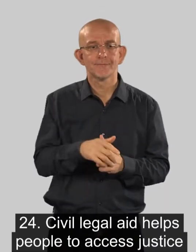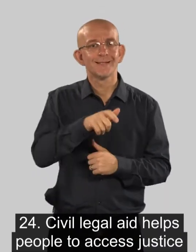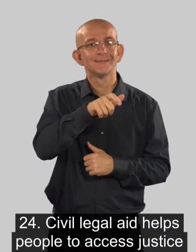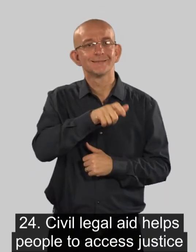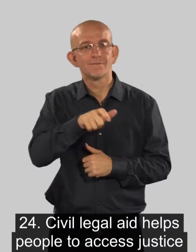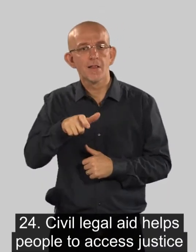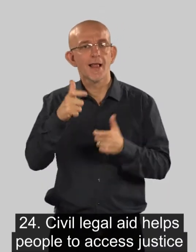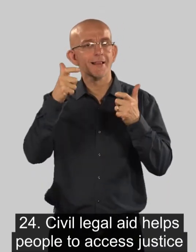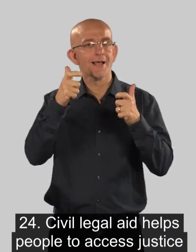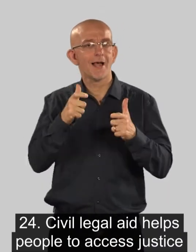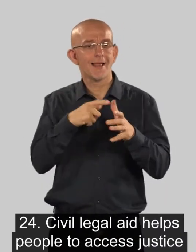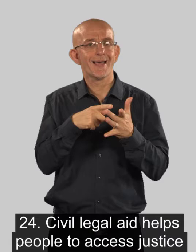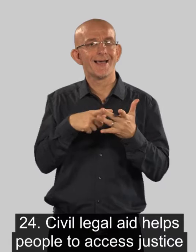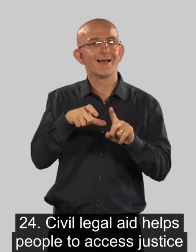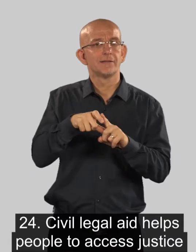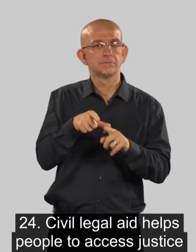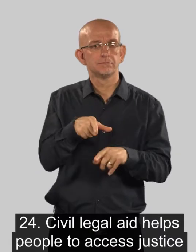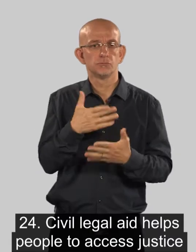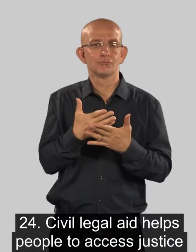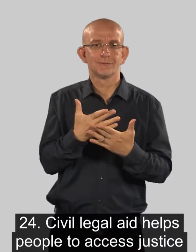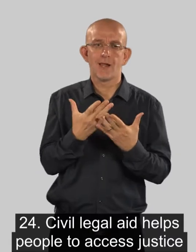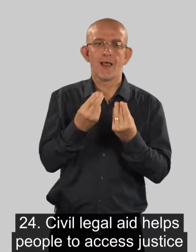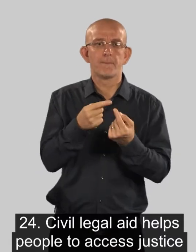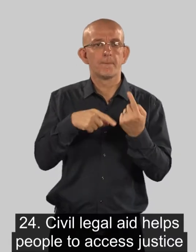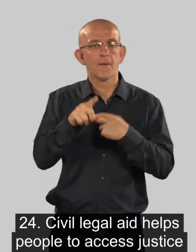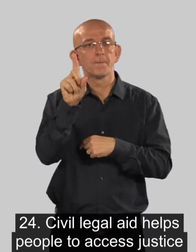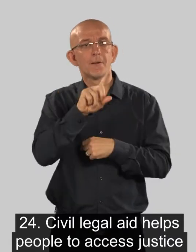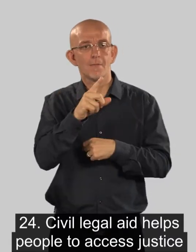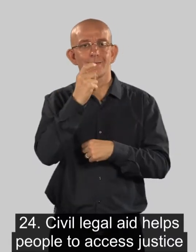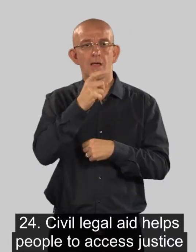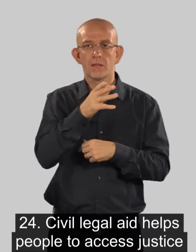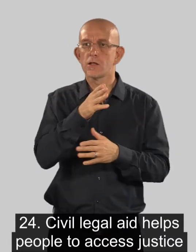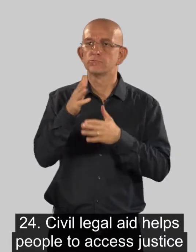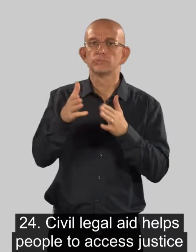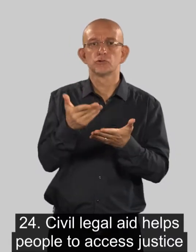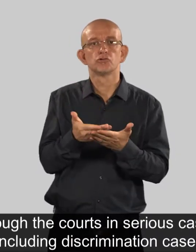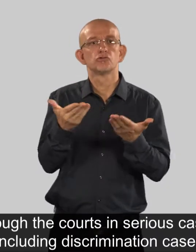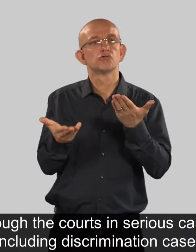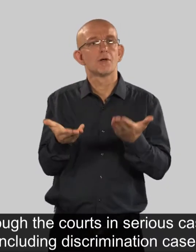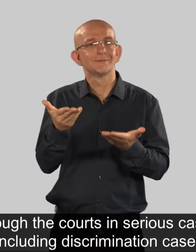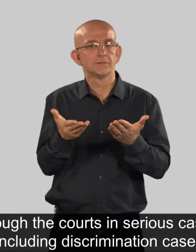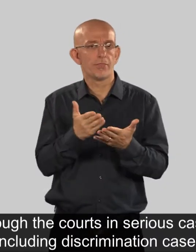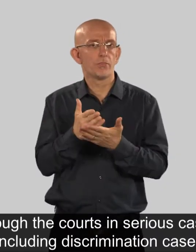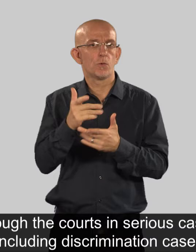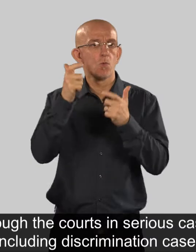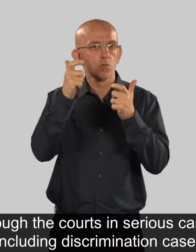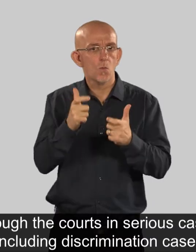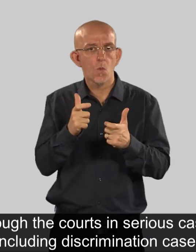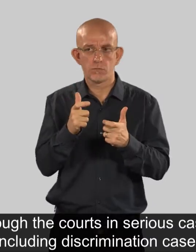24. Civil legal aid helps people to access justice through the courts in serious